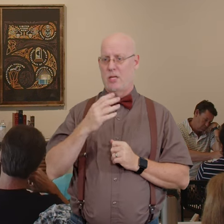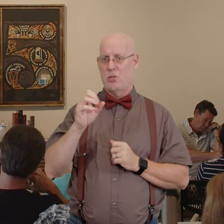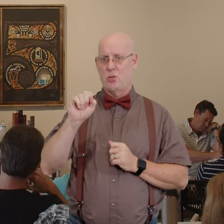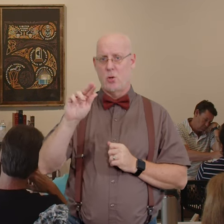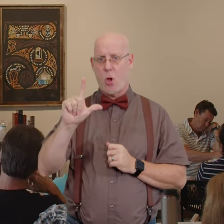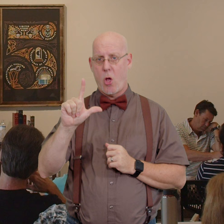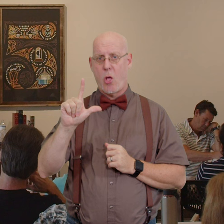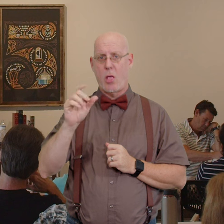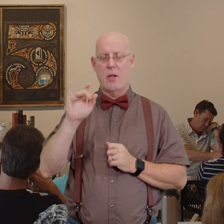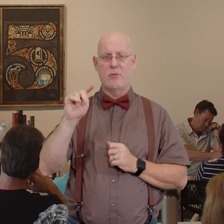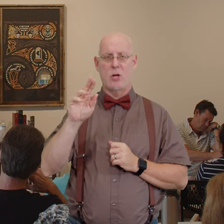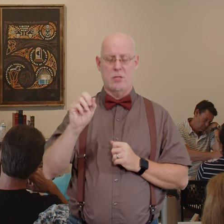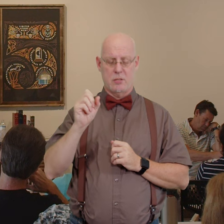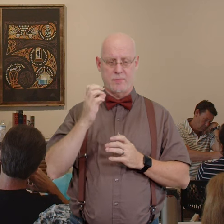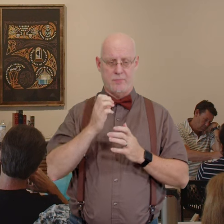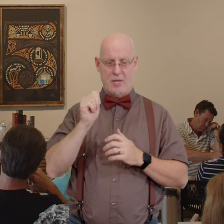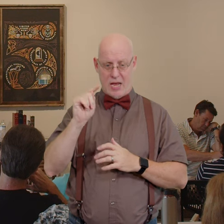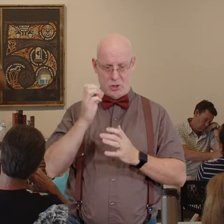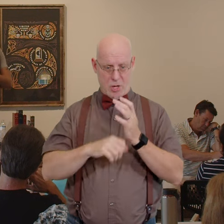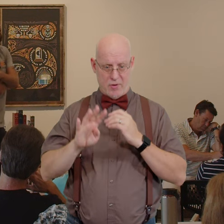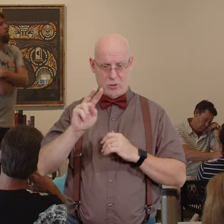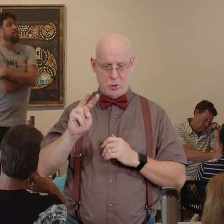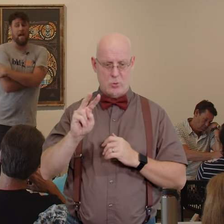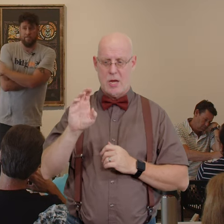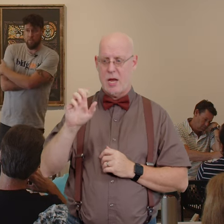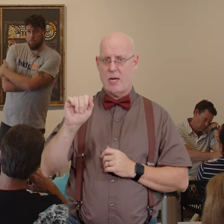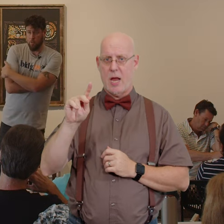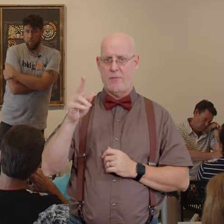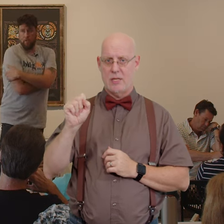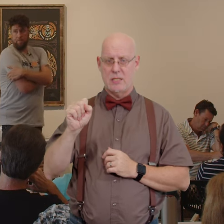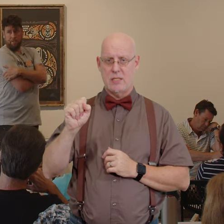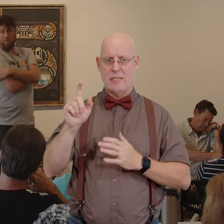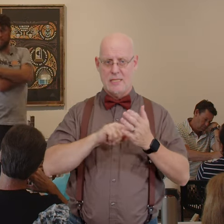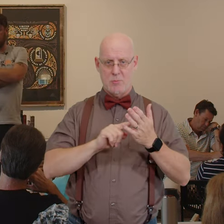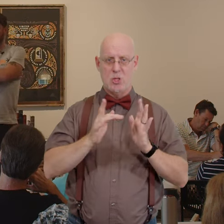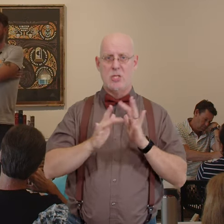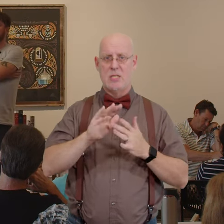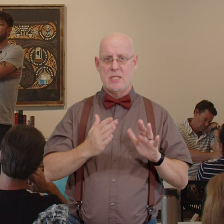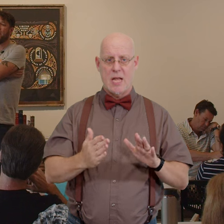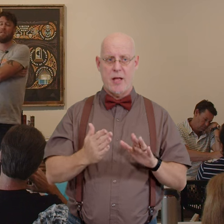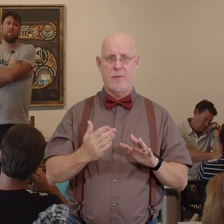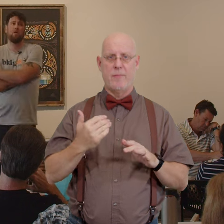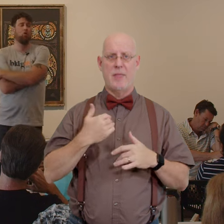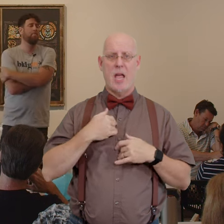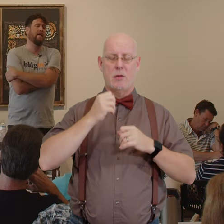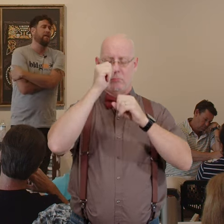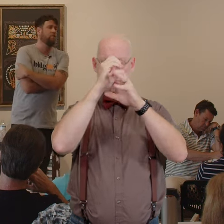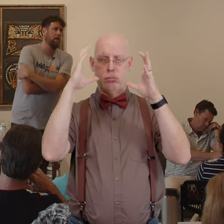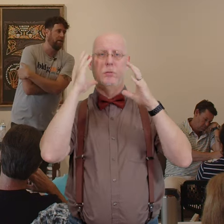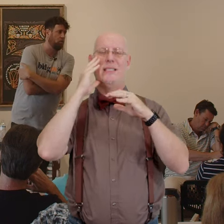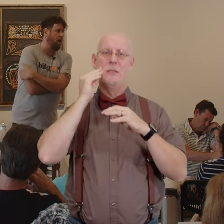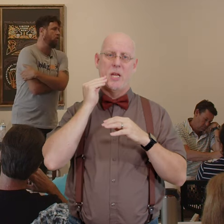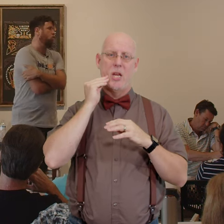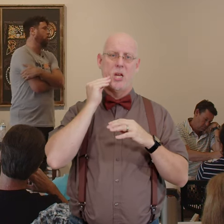Saul of Tarsus. So in Acts chapter 42, Caiaphas, who condemned Jesus to death, has this